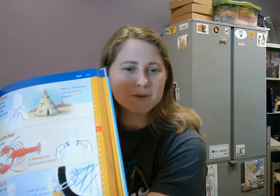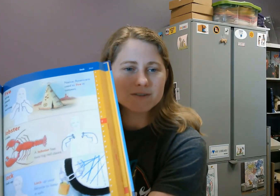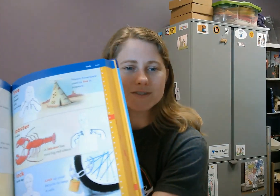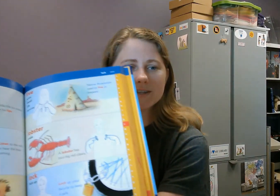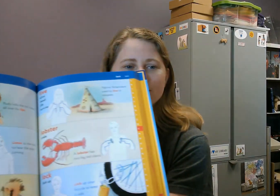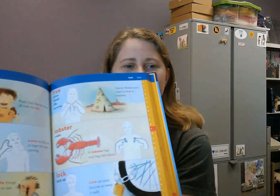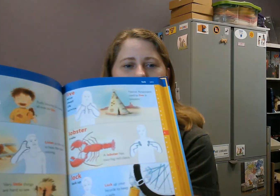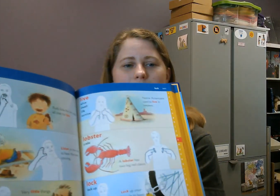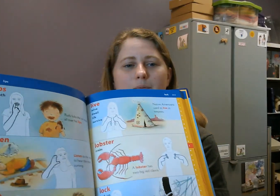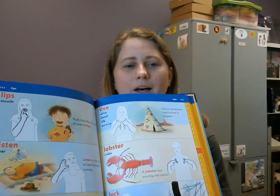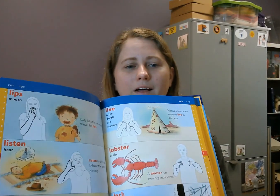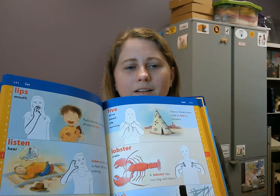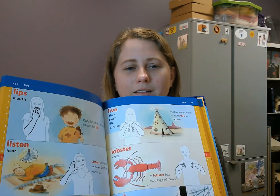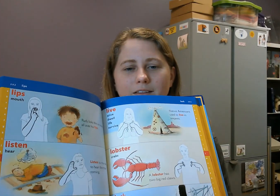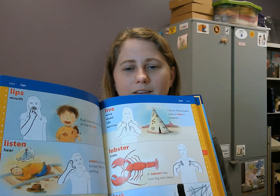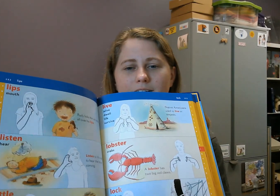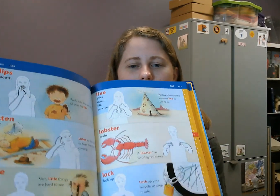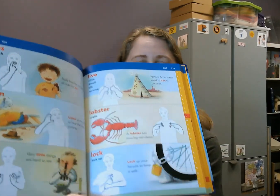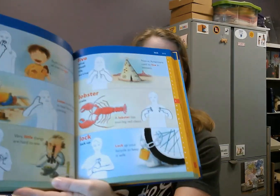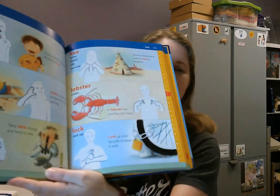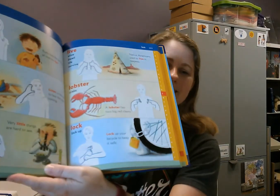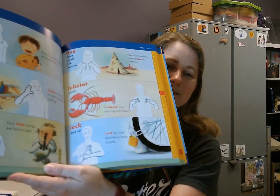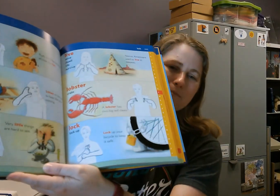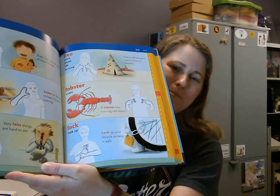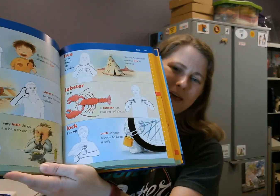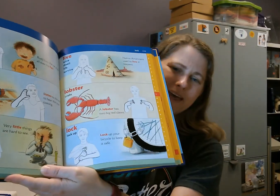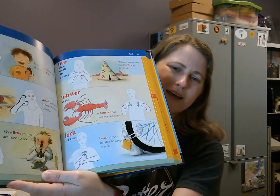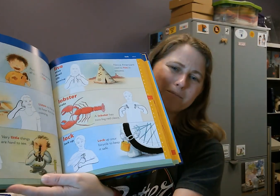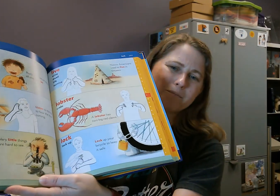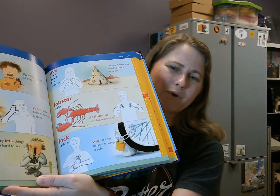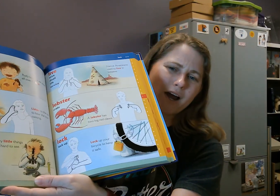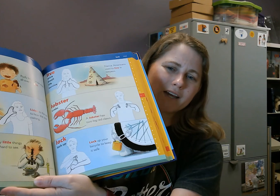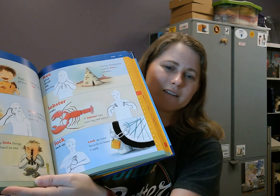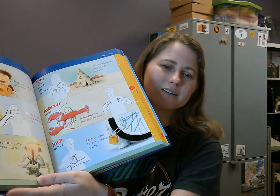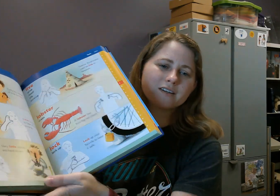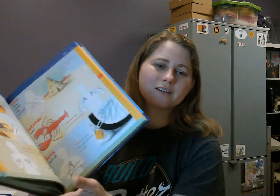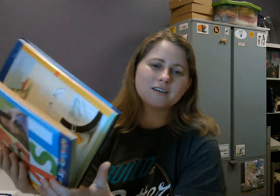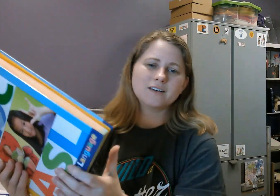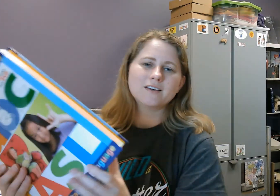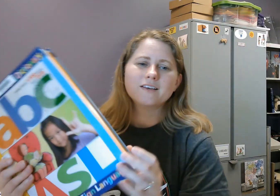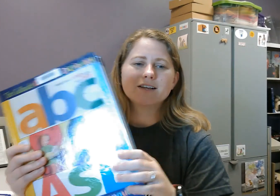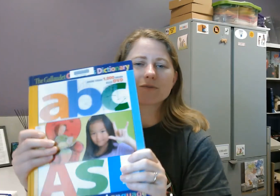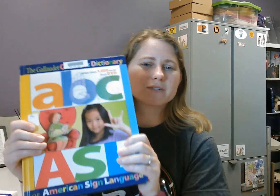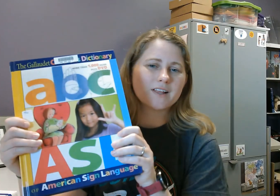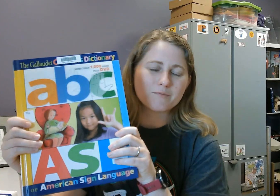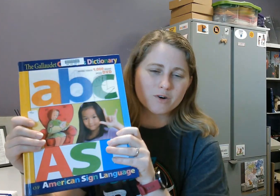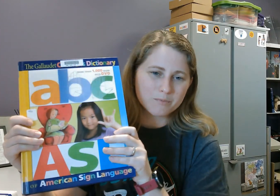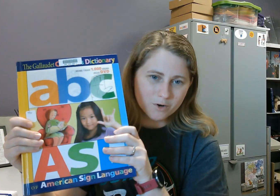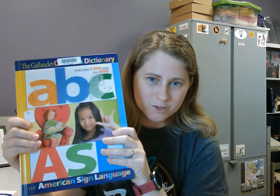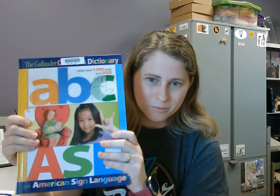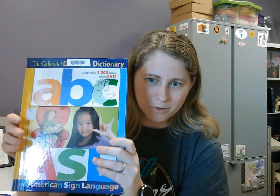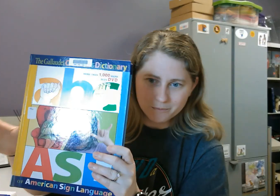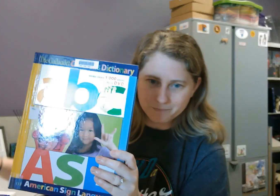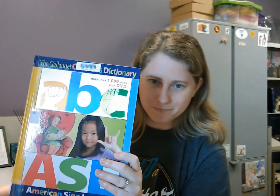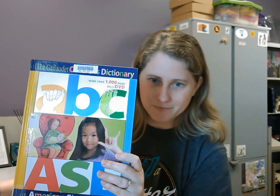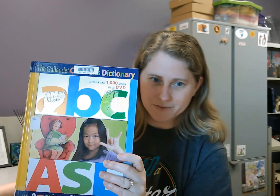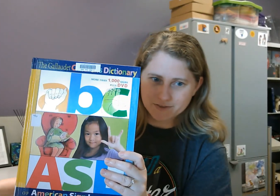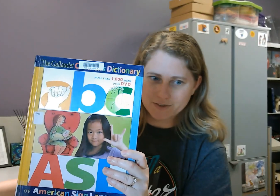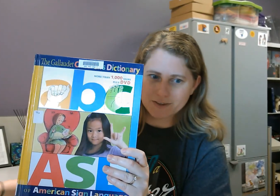You can see things really well. It's nice and big and bright. This one's a lot more approachable than